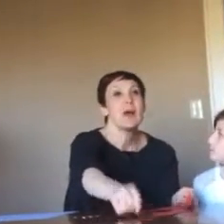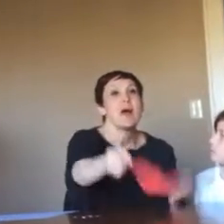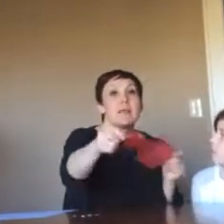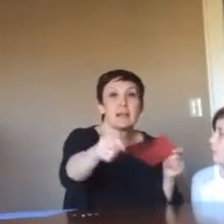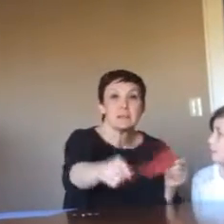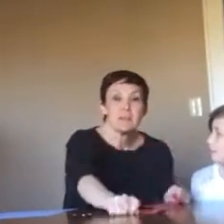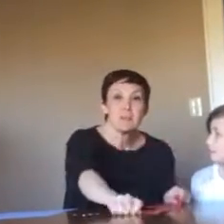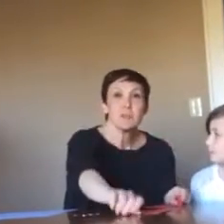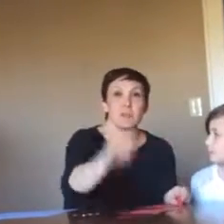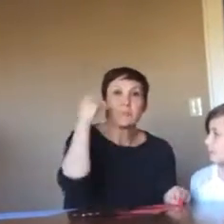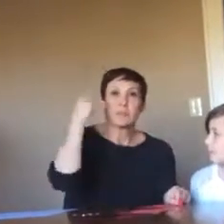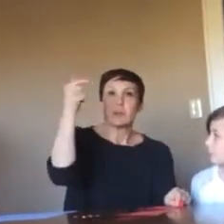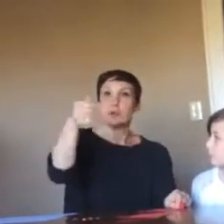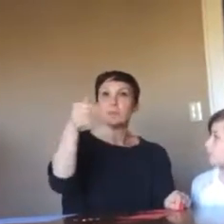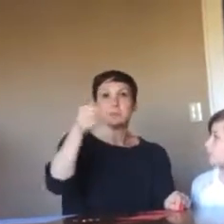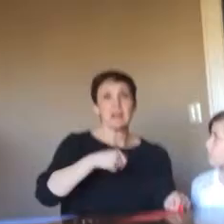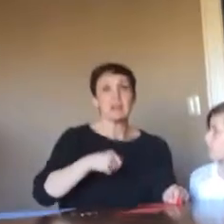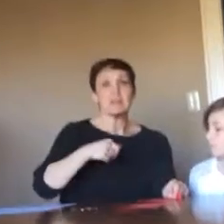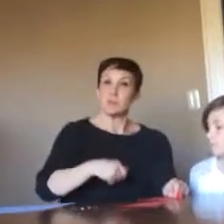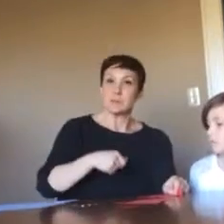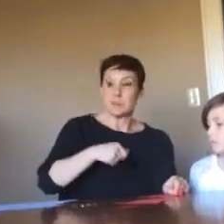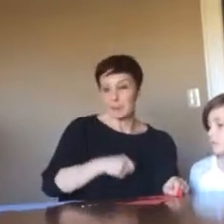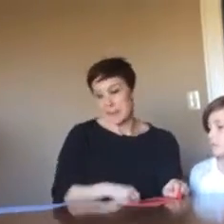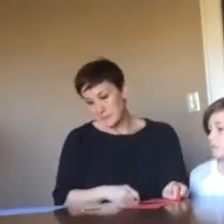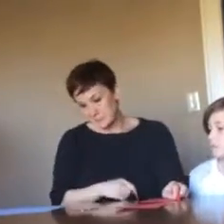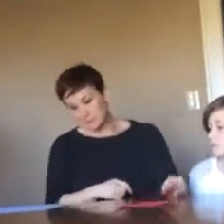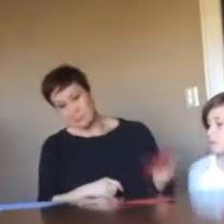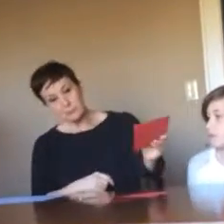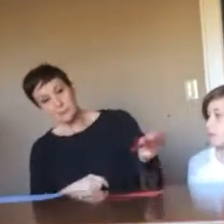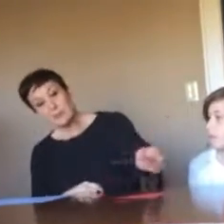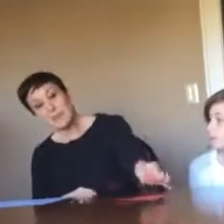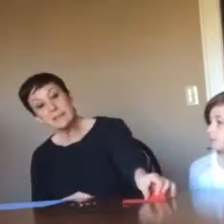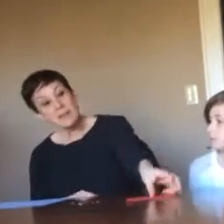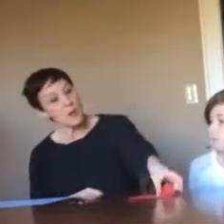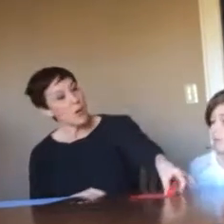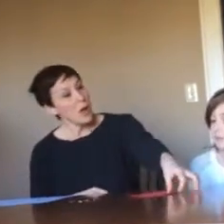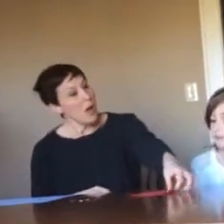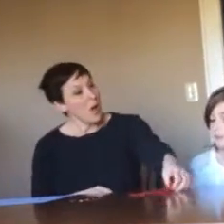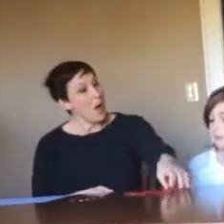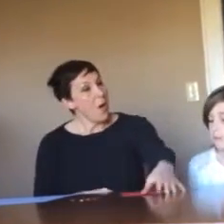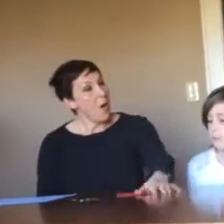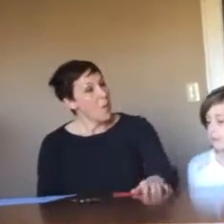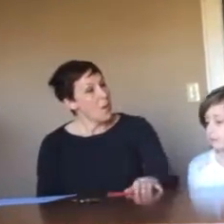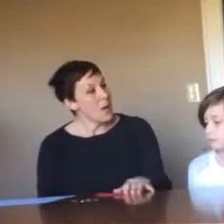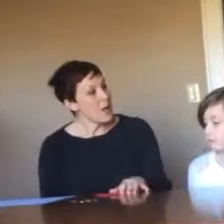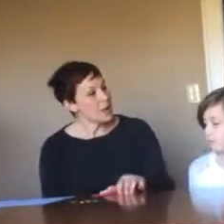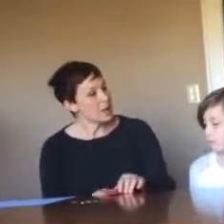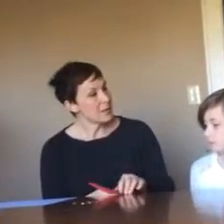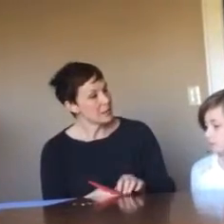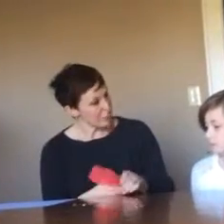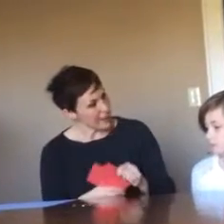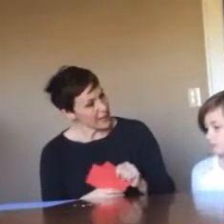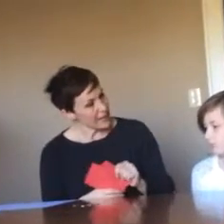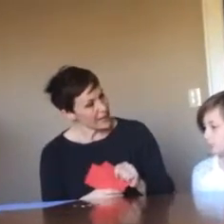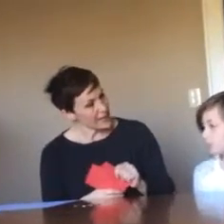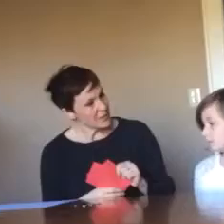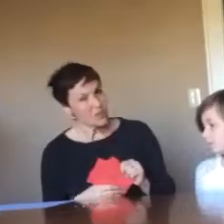And that's another cue for her, oops, I need to do something. So you're ready to try